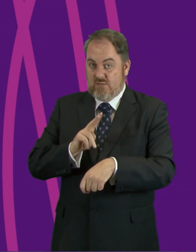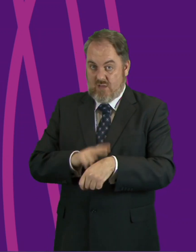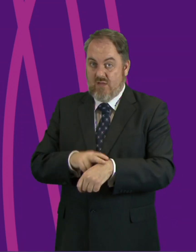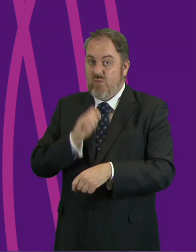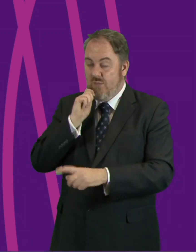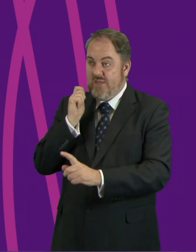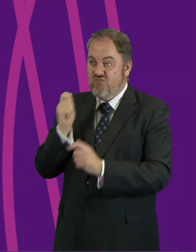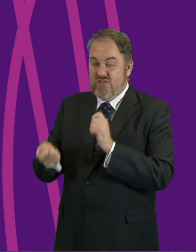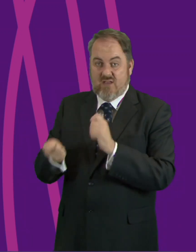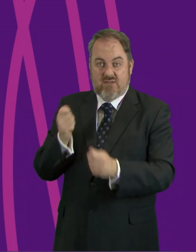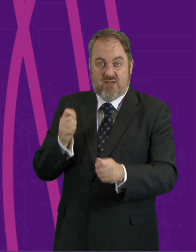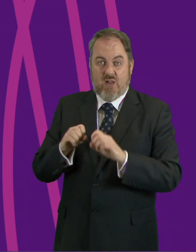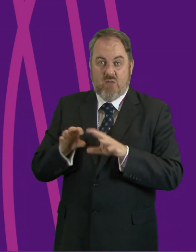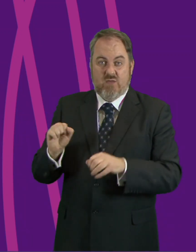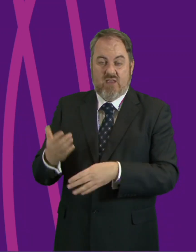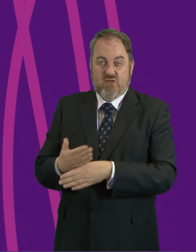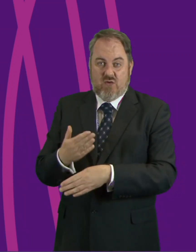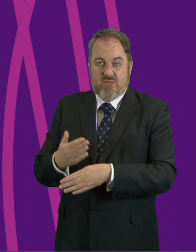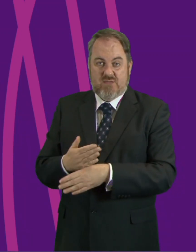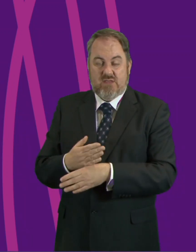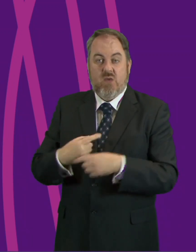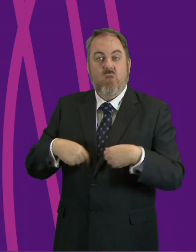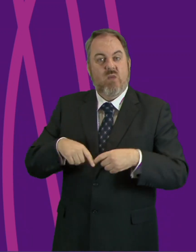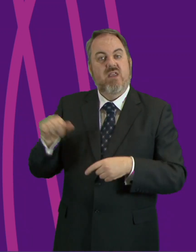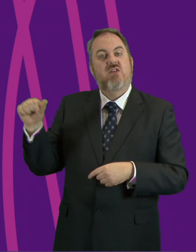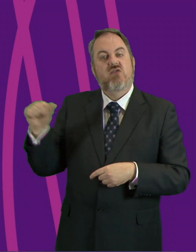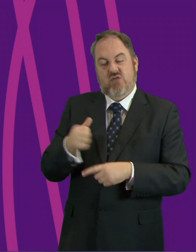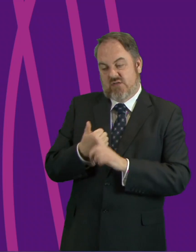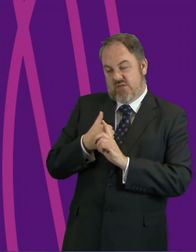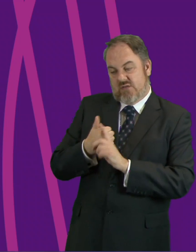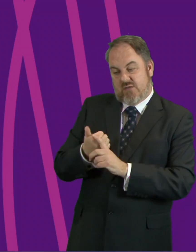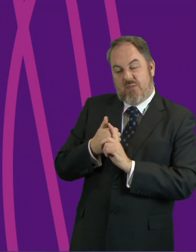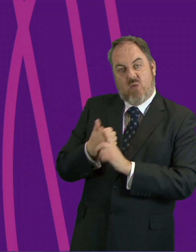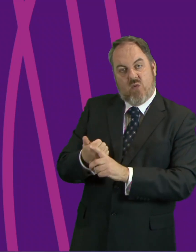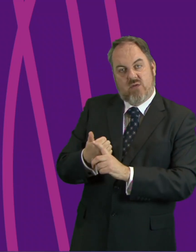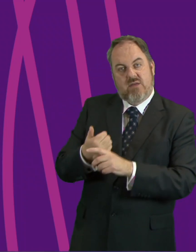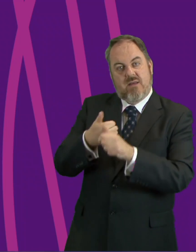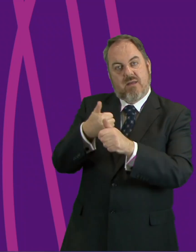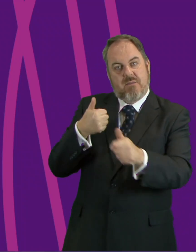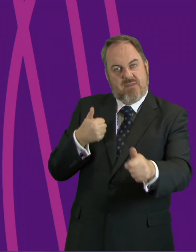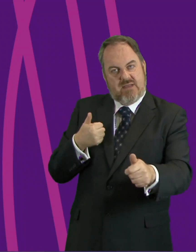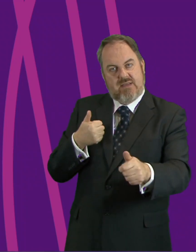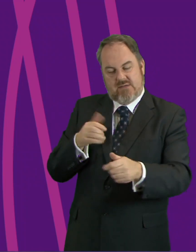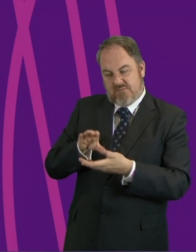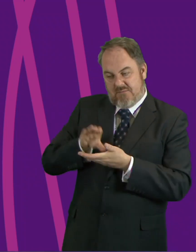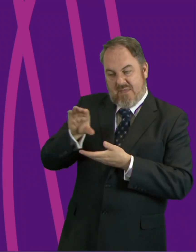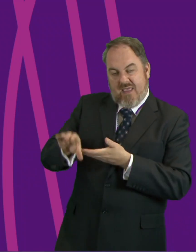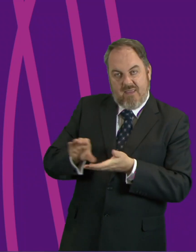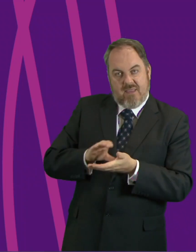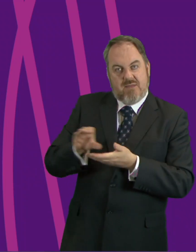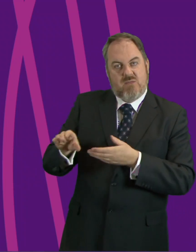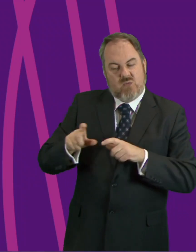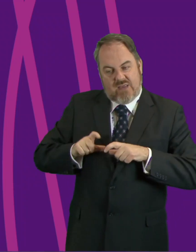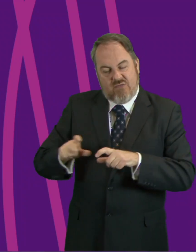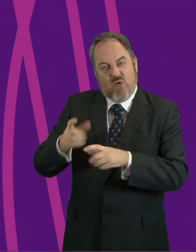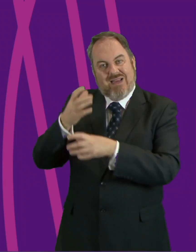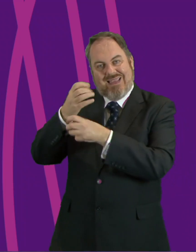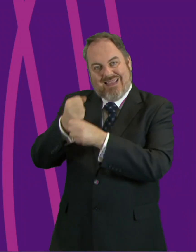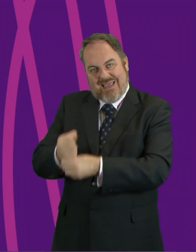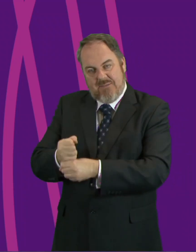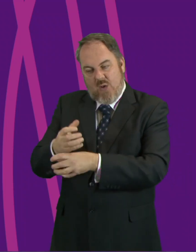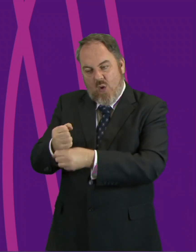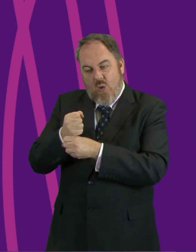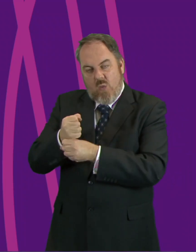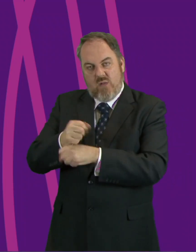longer, together with a taper. It helps companies get their cash flow started. In our discussions with the Prime